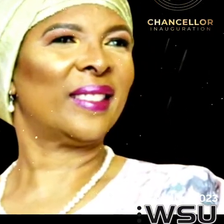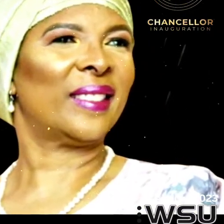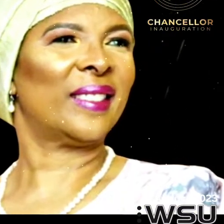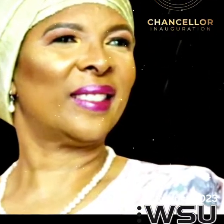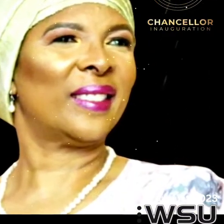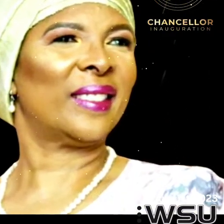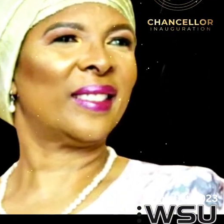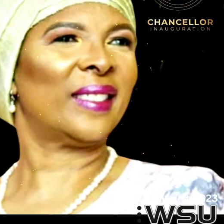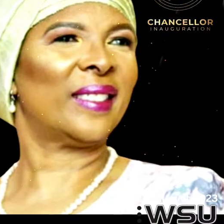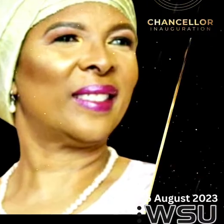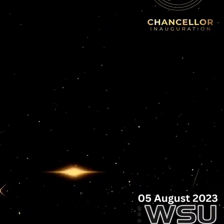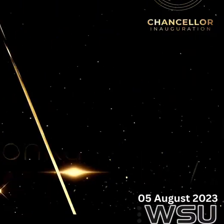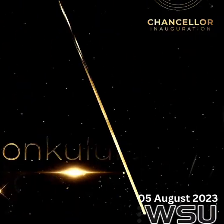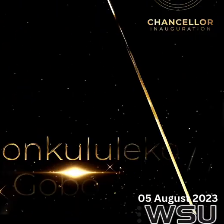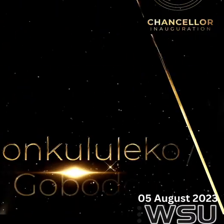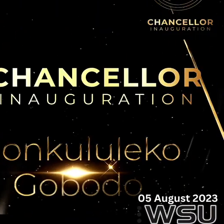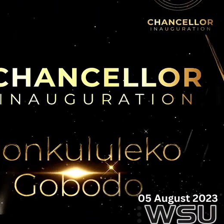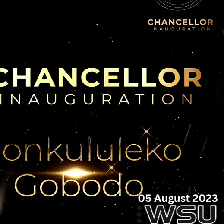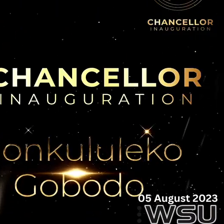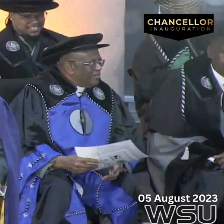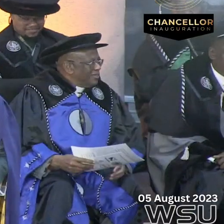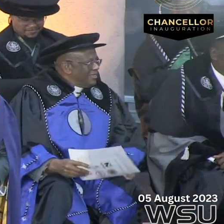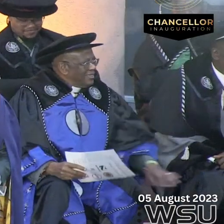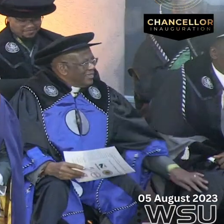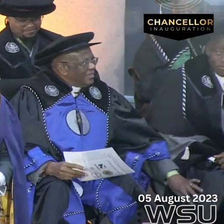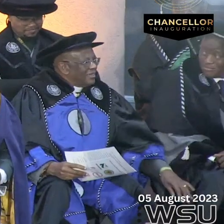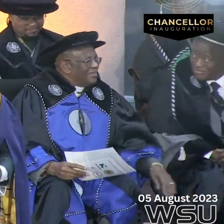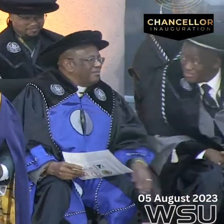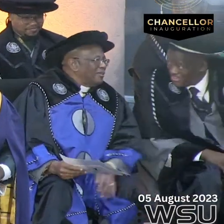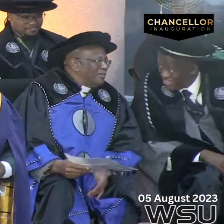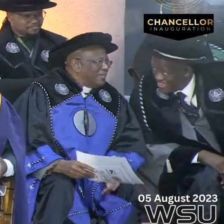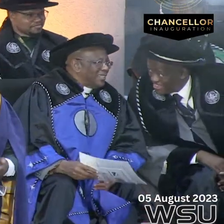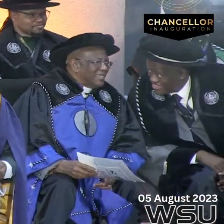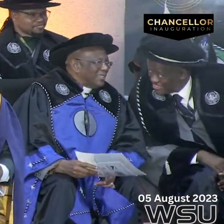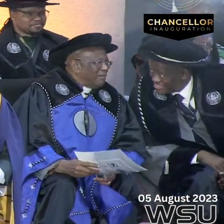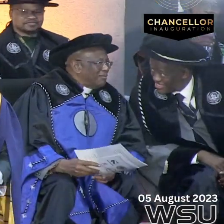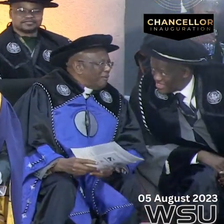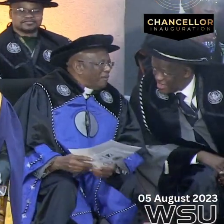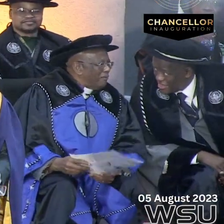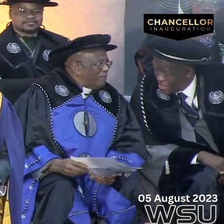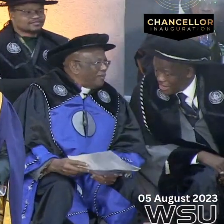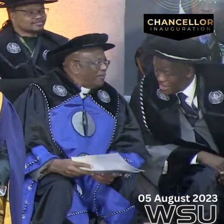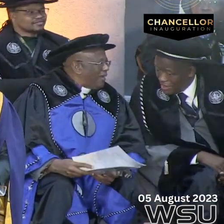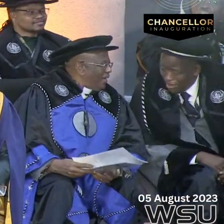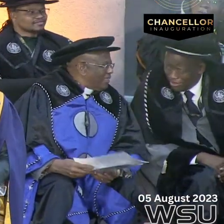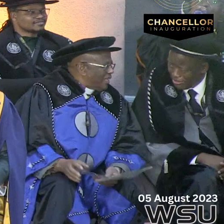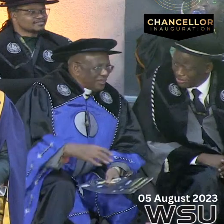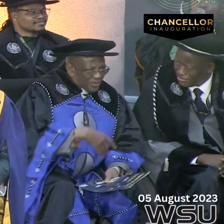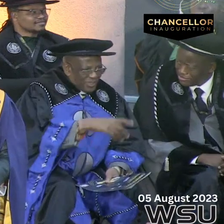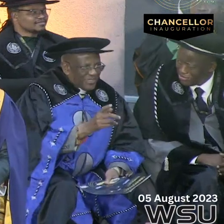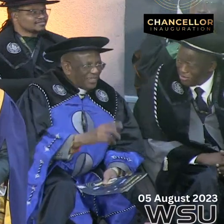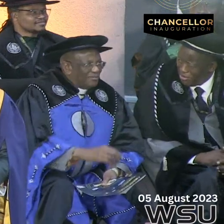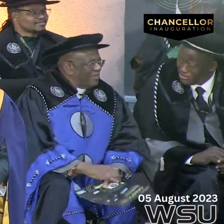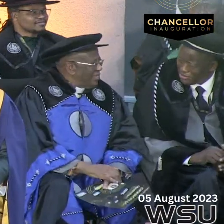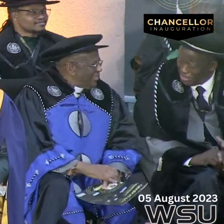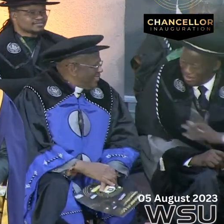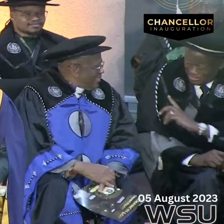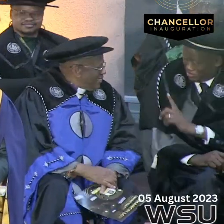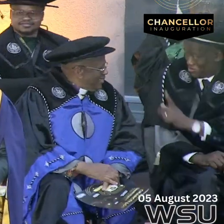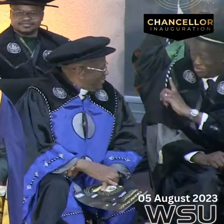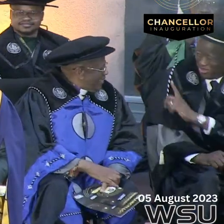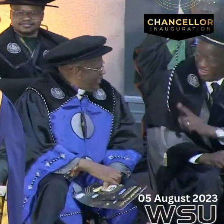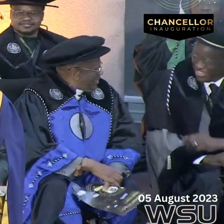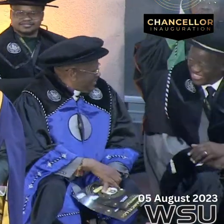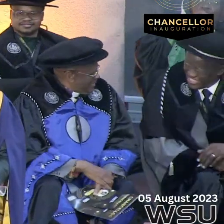The Deputy Vice Chancellor will come and give vote of thanks. Let me